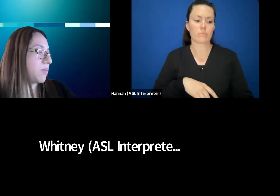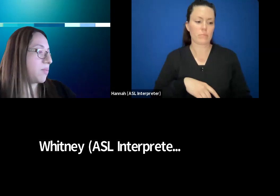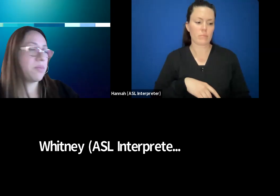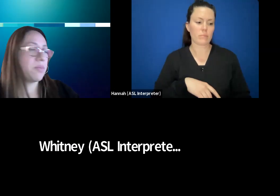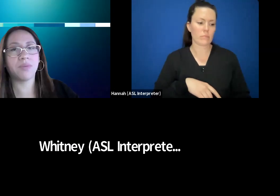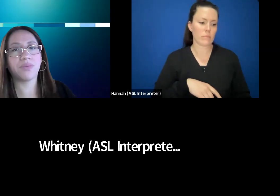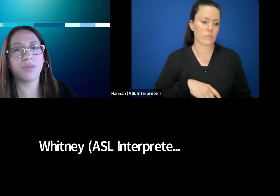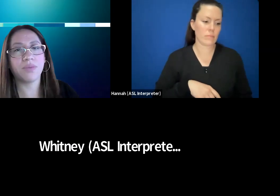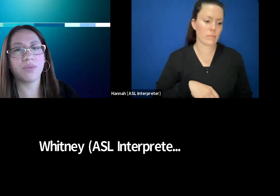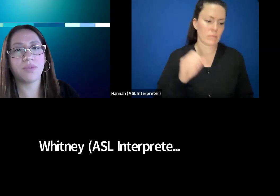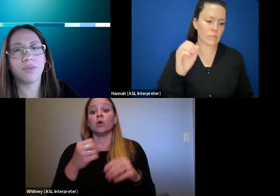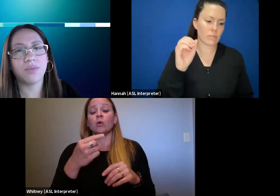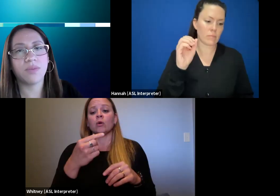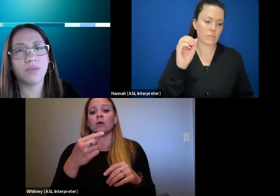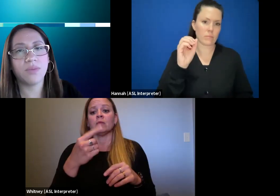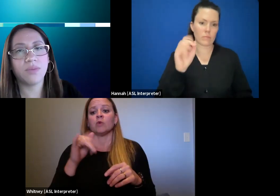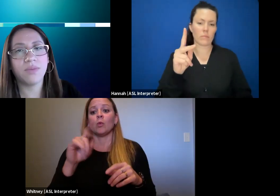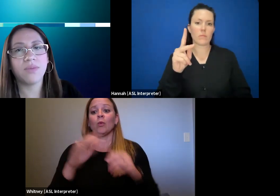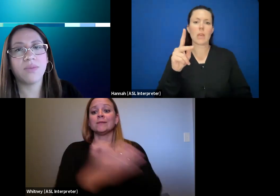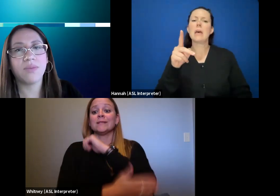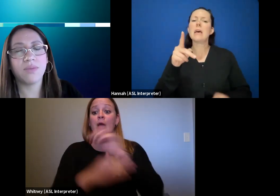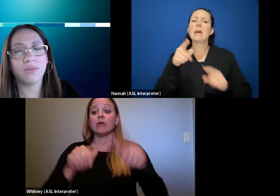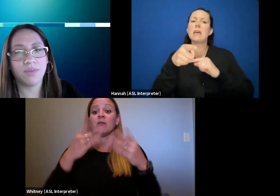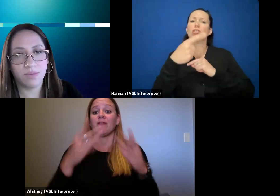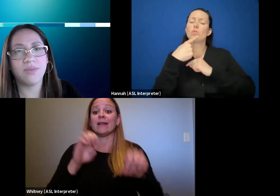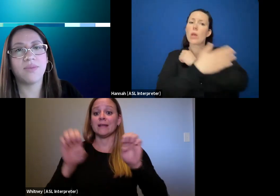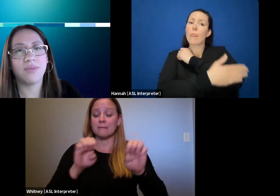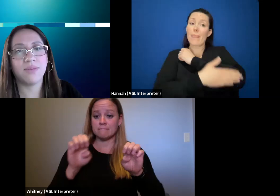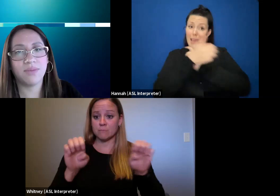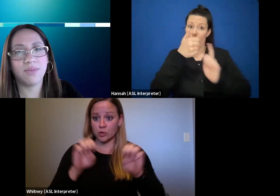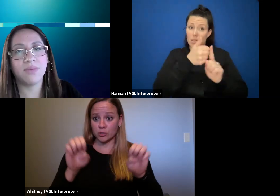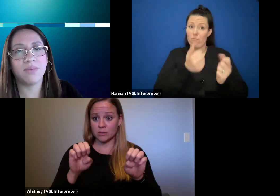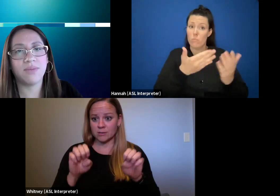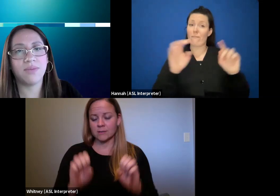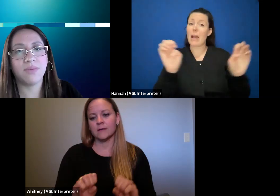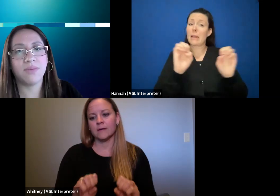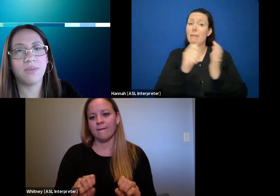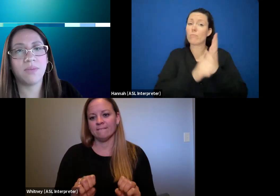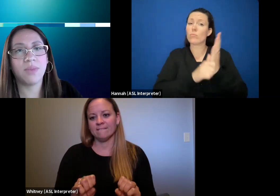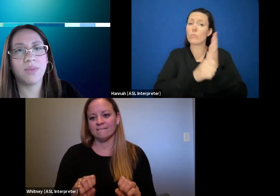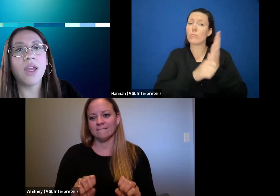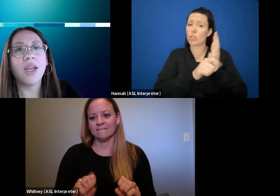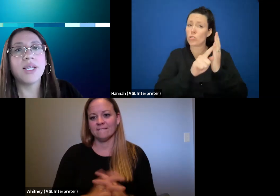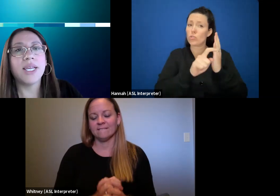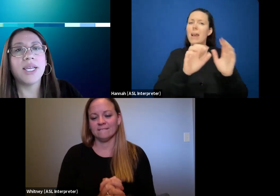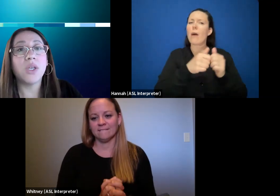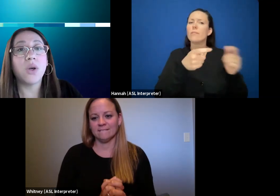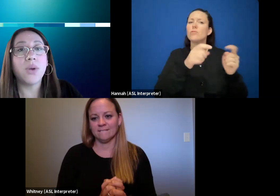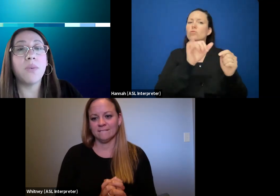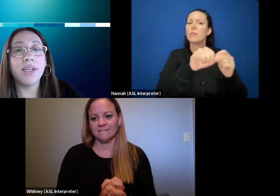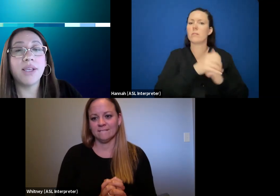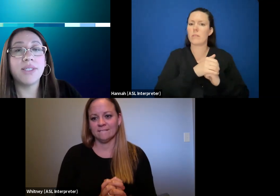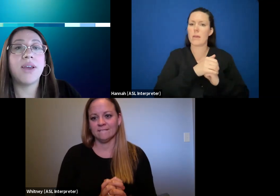So Gina, Hope is wondering, was the county providing the emergency vouchers, and how did you manage that? So